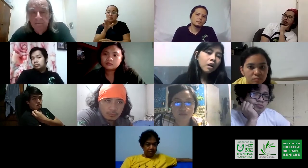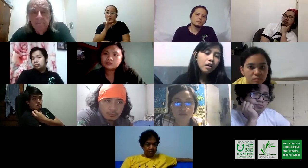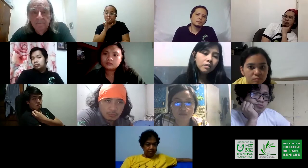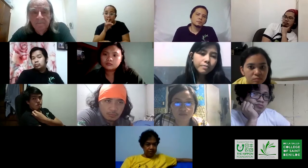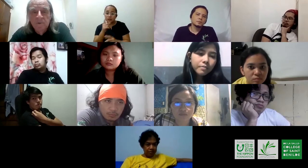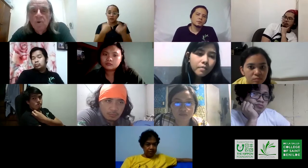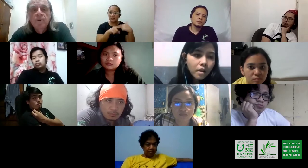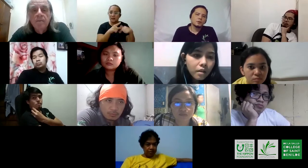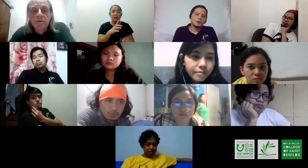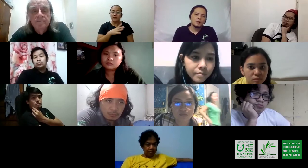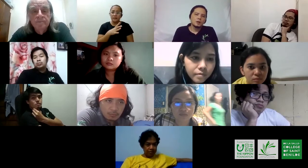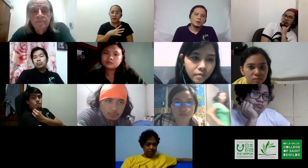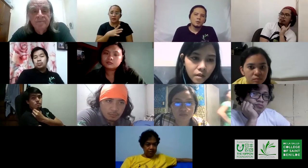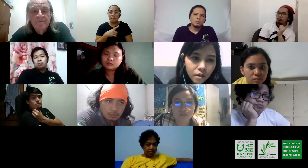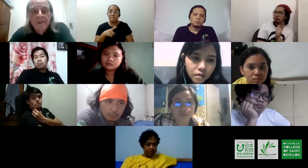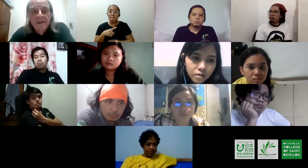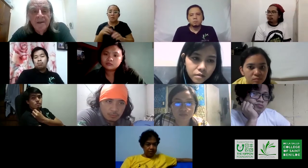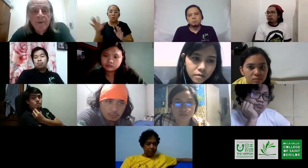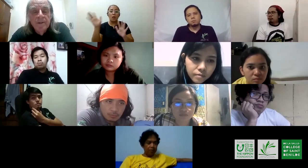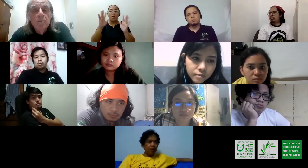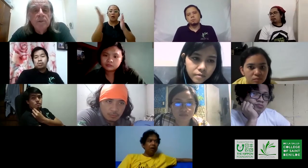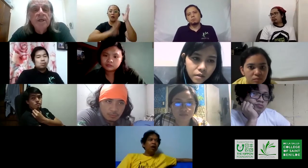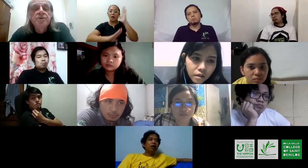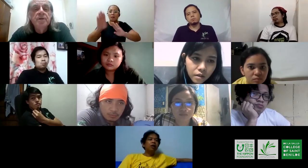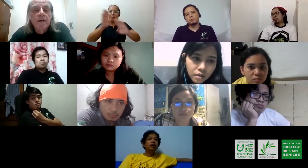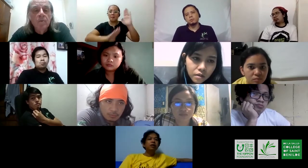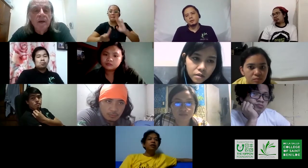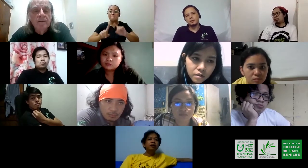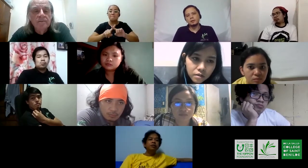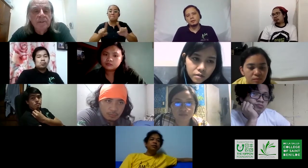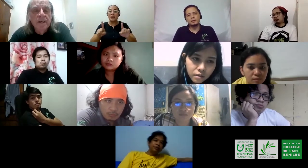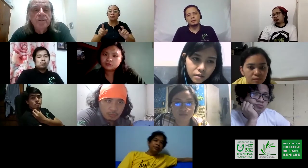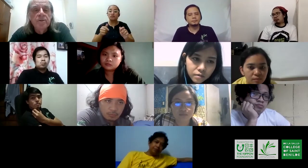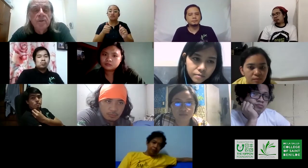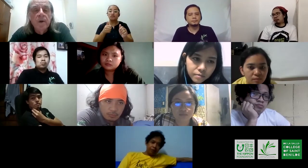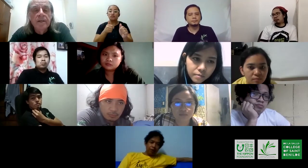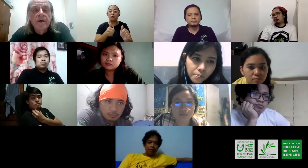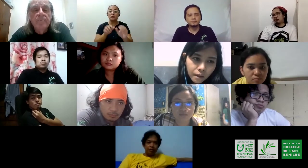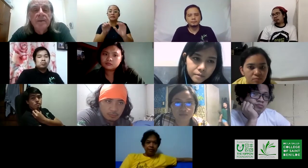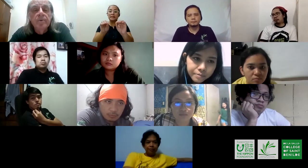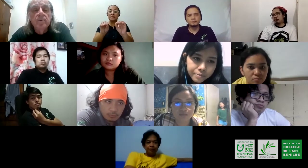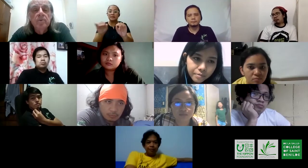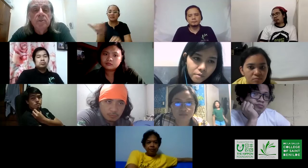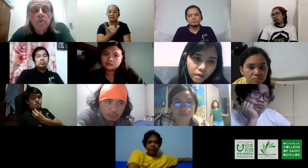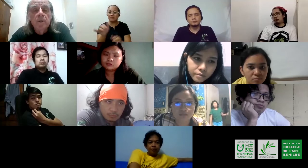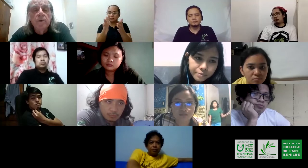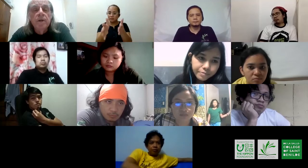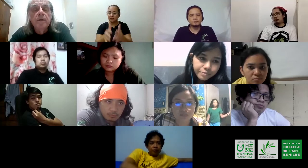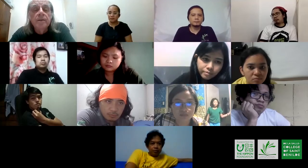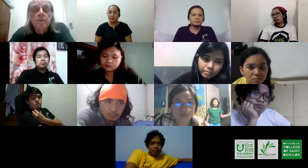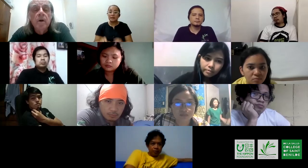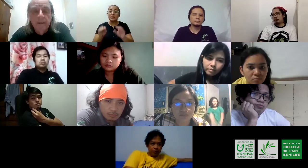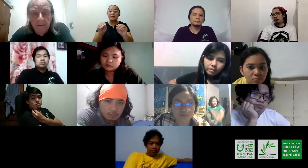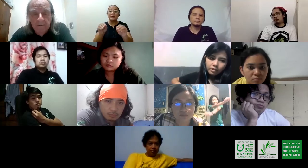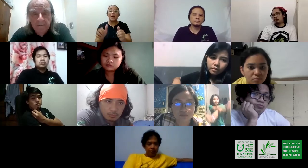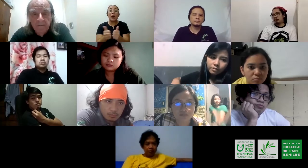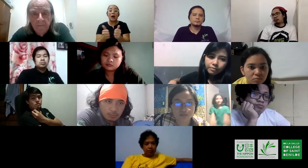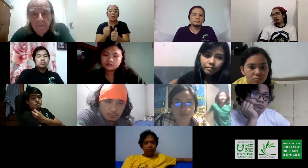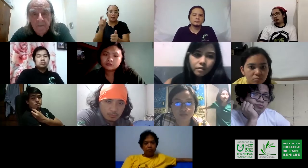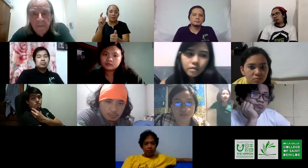fine, no problem. But don't teach it that way. Teach it the way deaf people do it when they're not